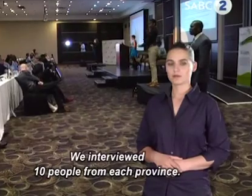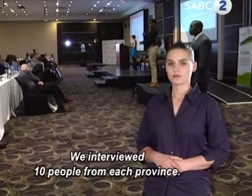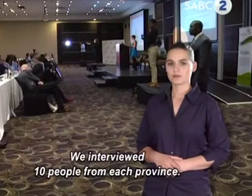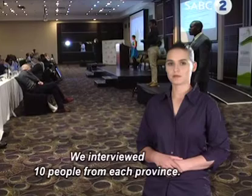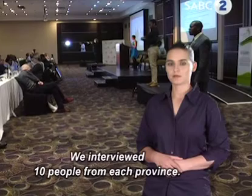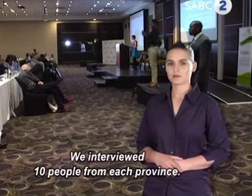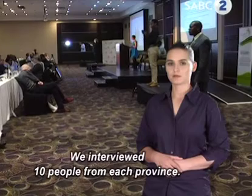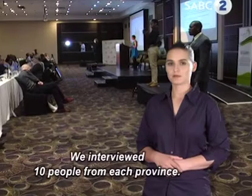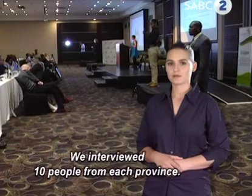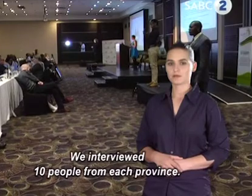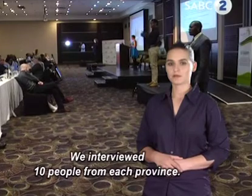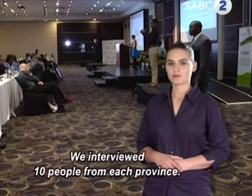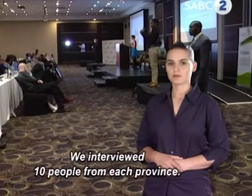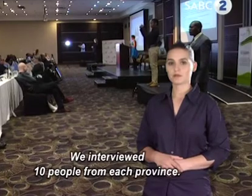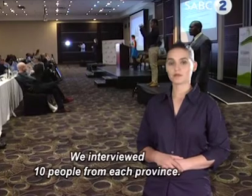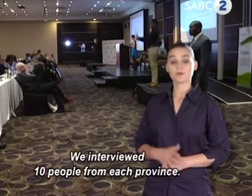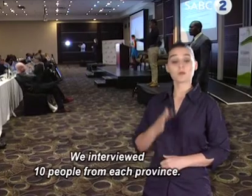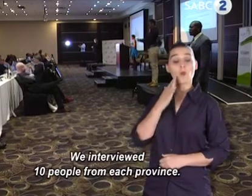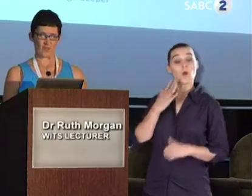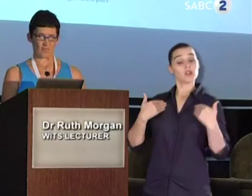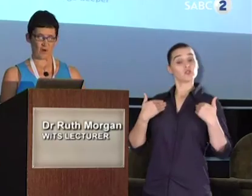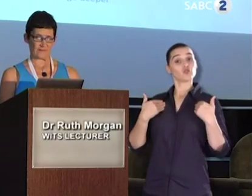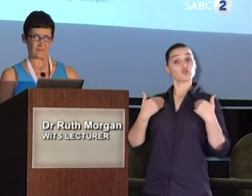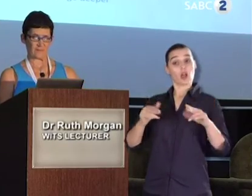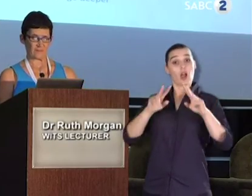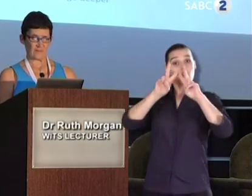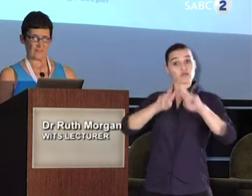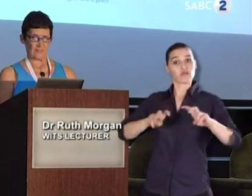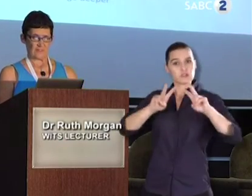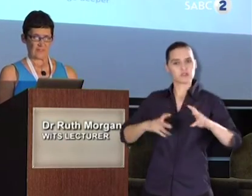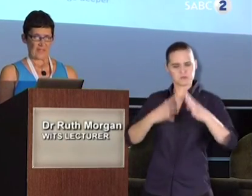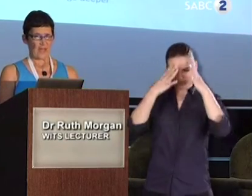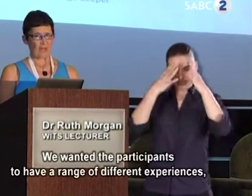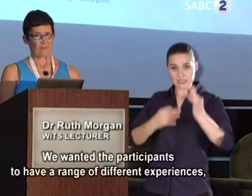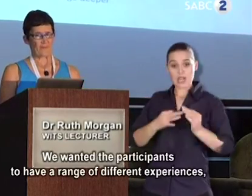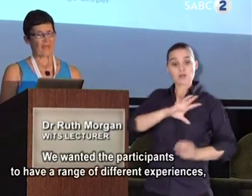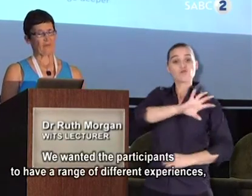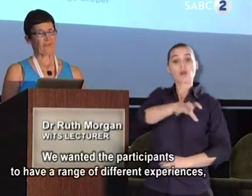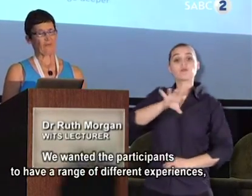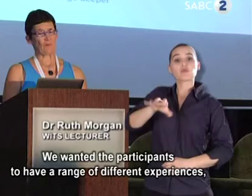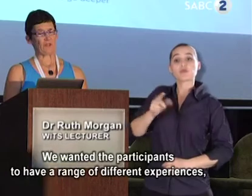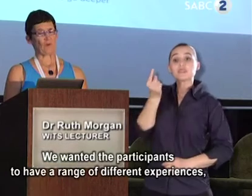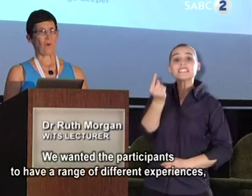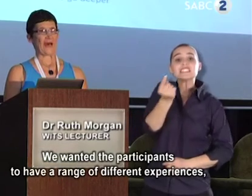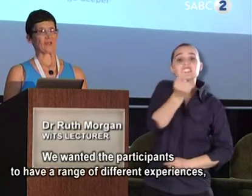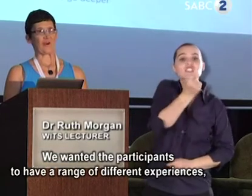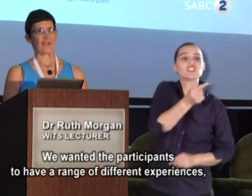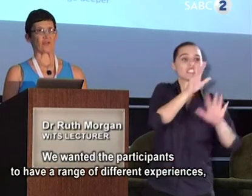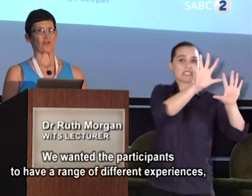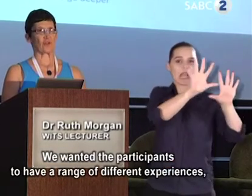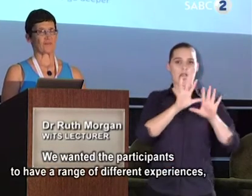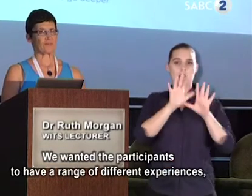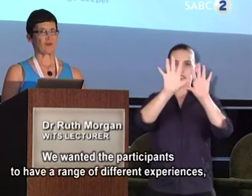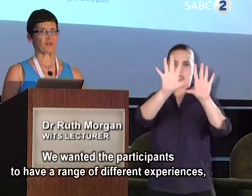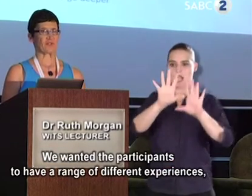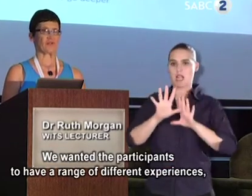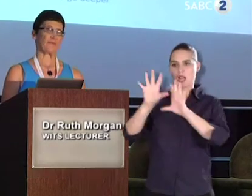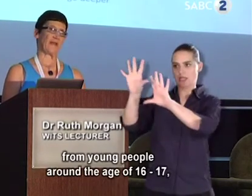We originally interviewed at least 10 people from each province, and we wanted a wide range